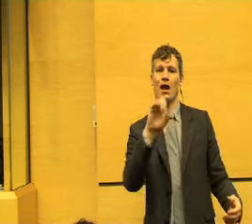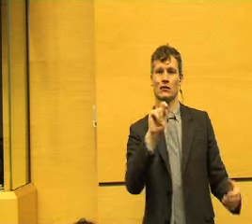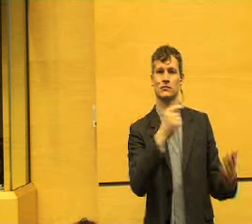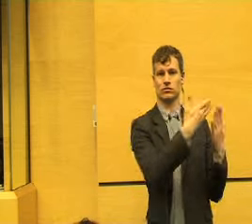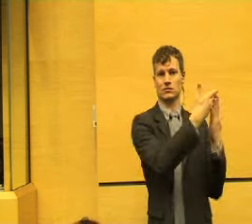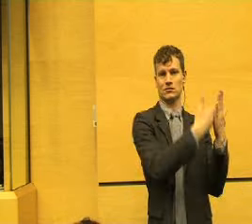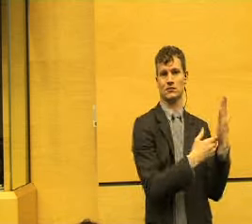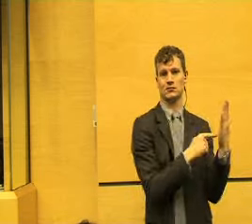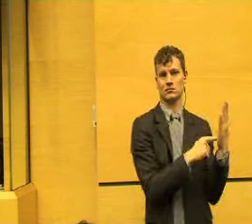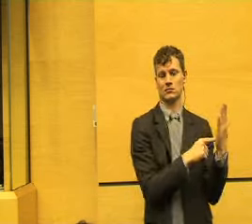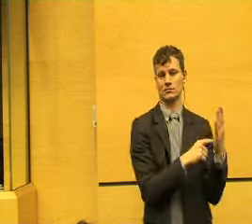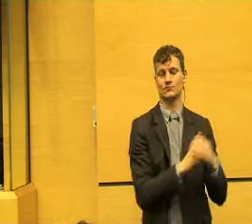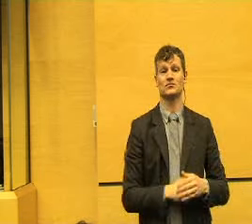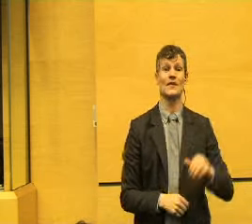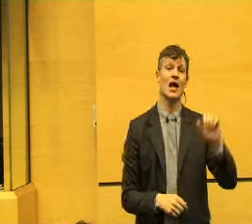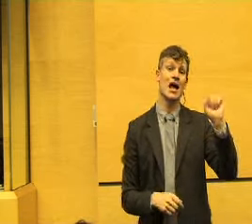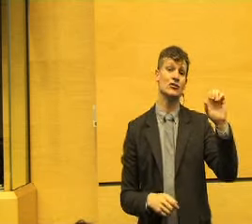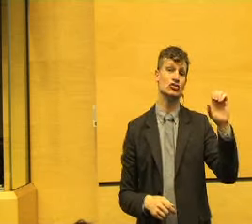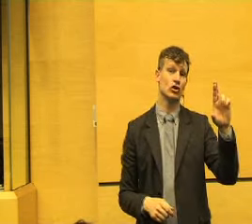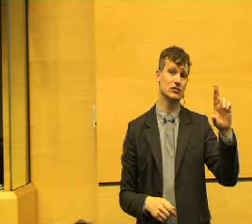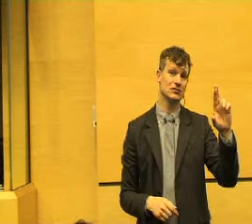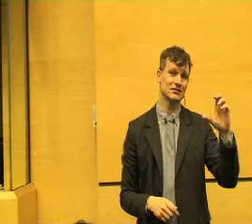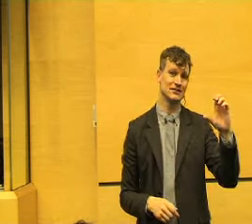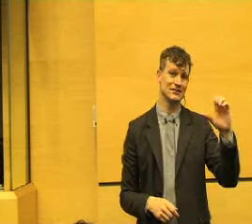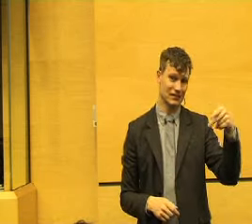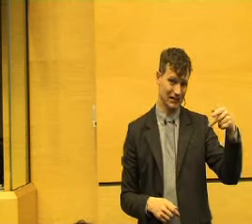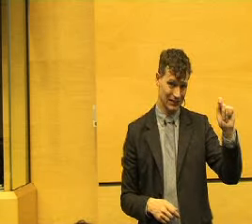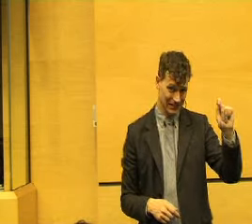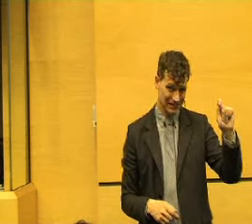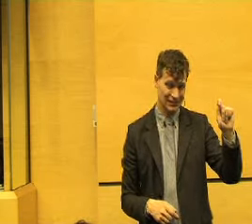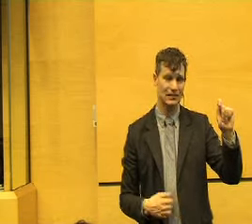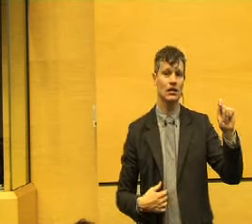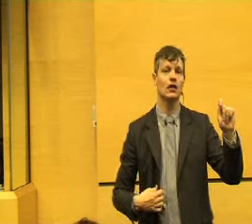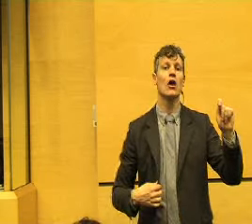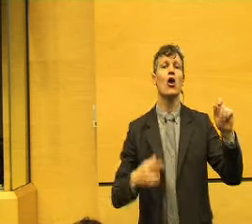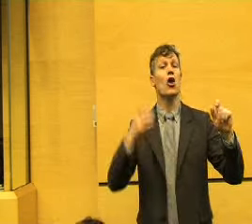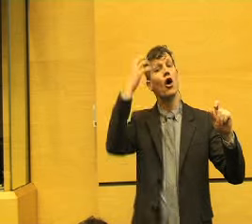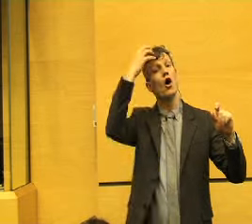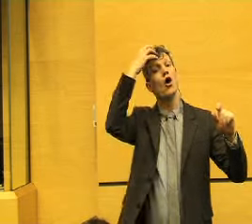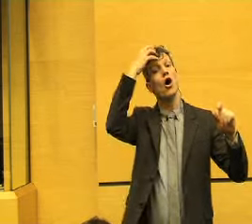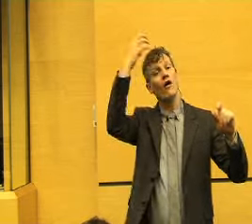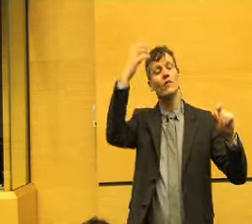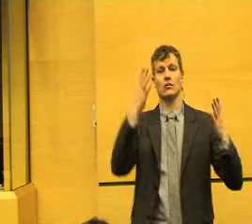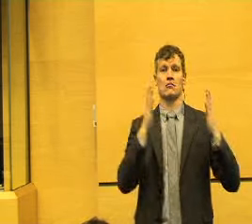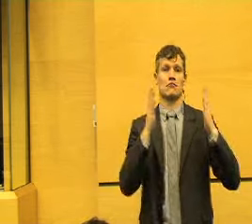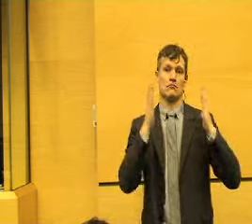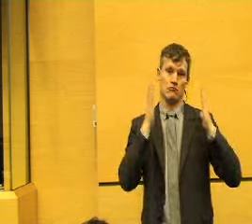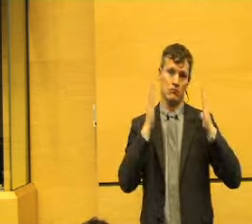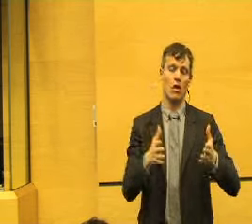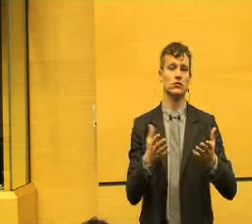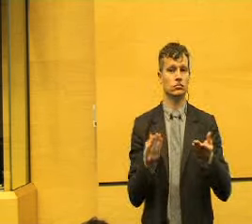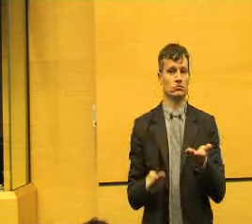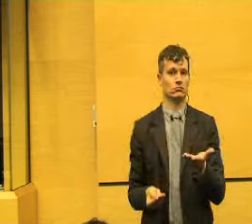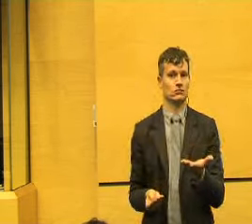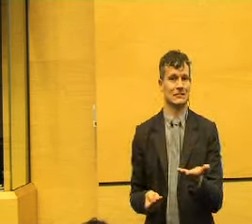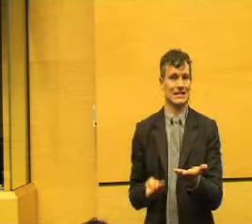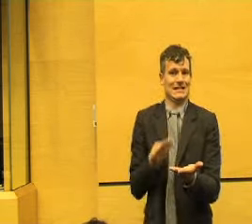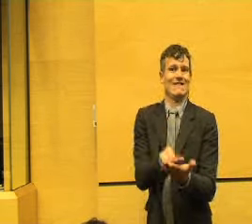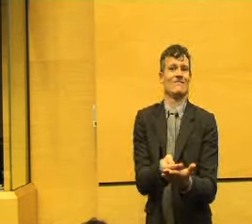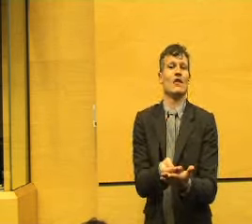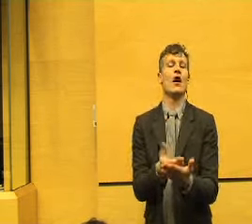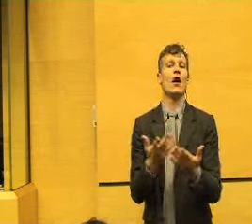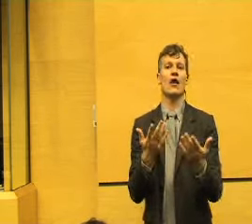by NHRCT, the government should make available medical technology that help to